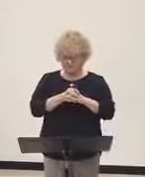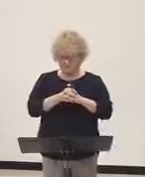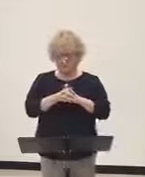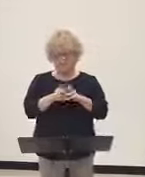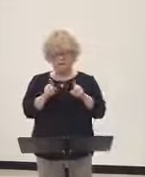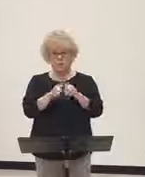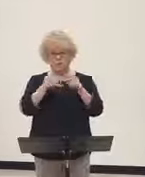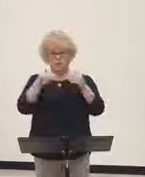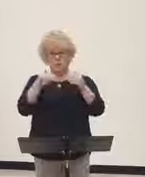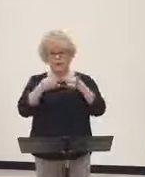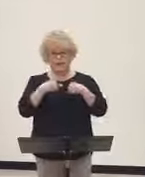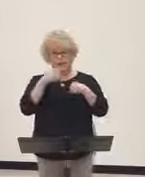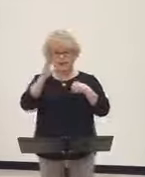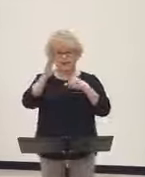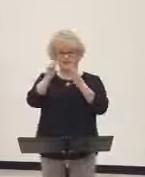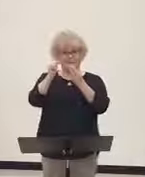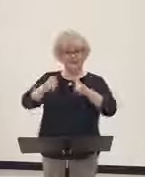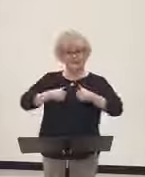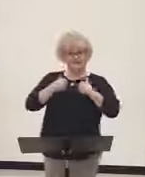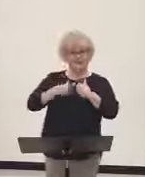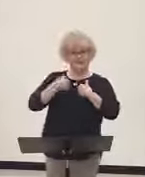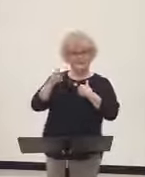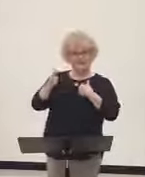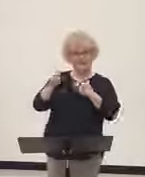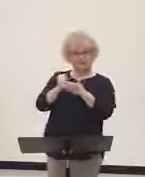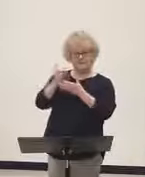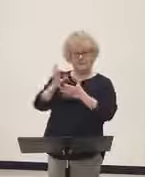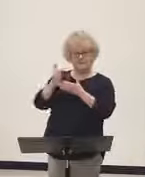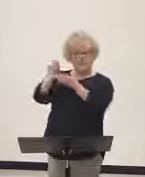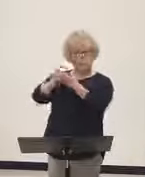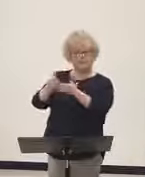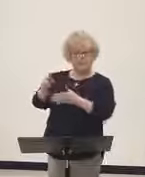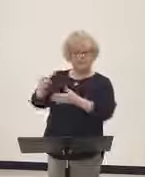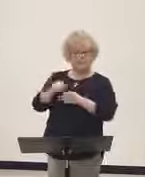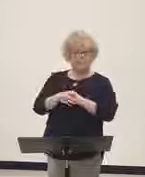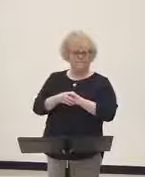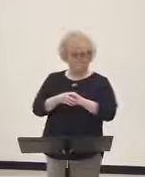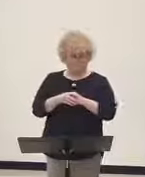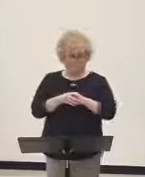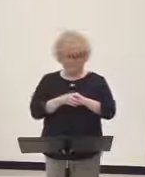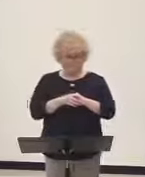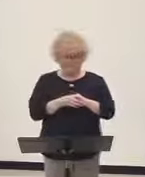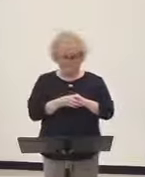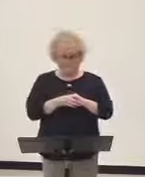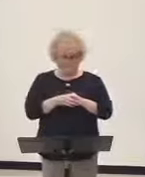We also have his address at the seminary in this week's bulletin.